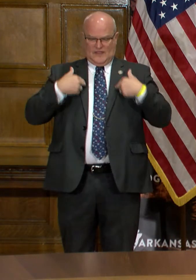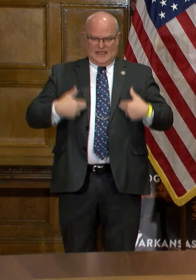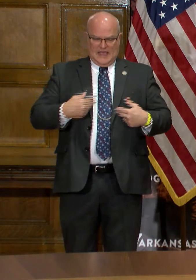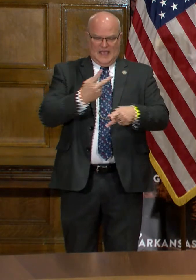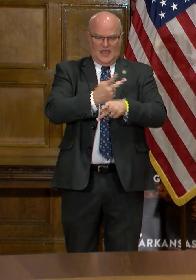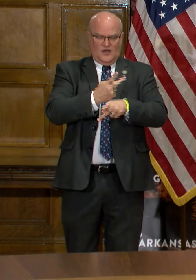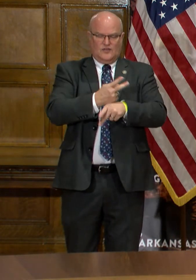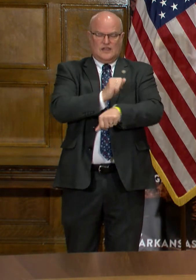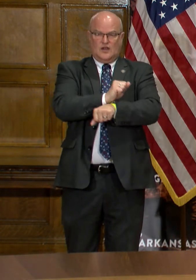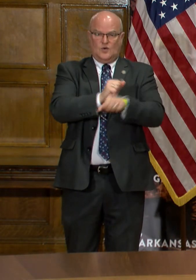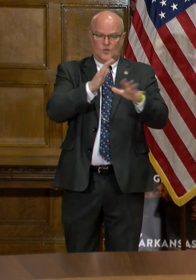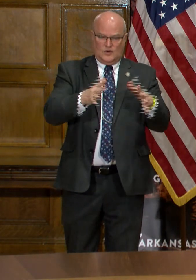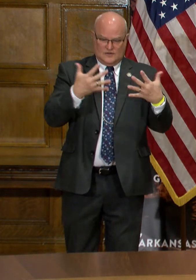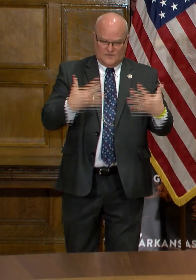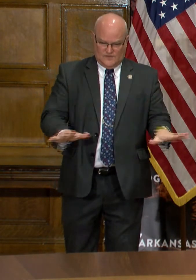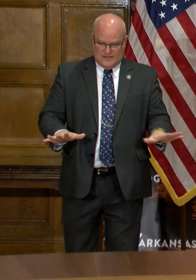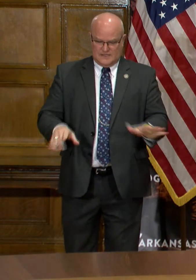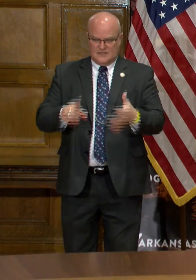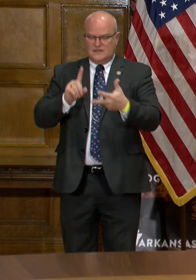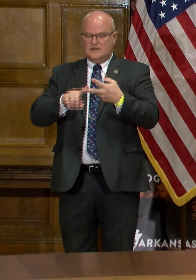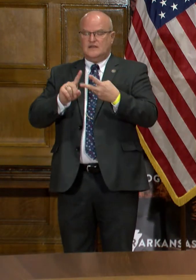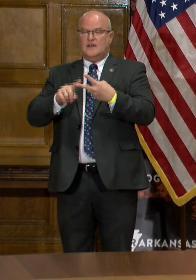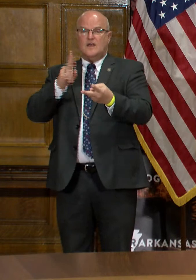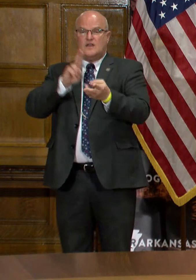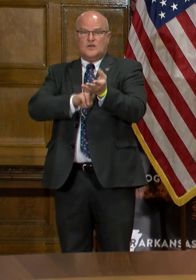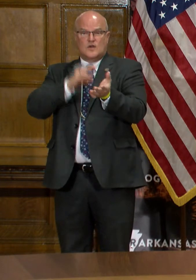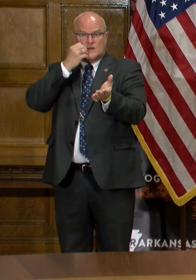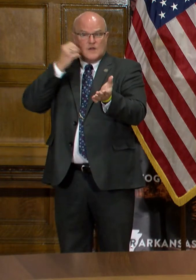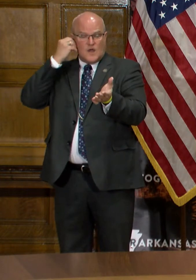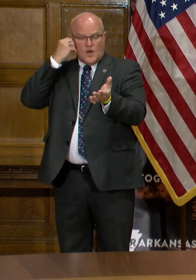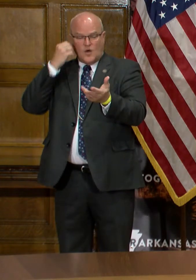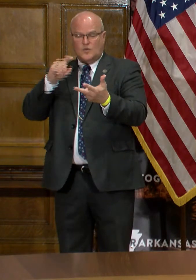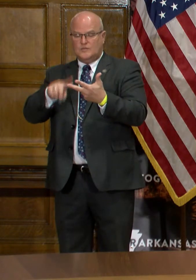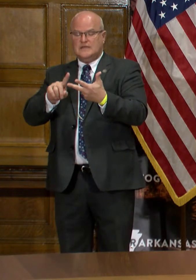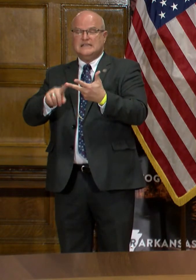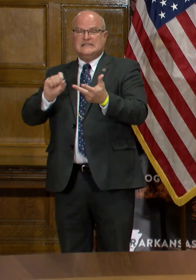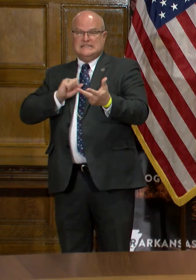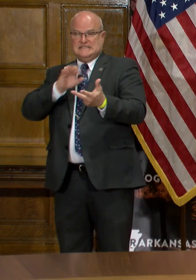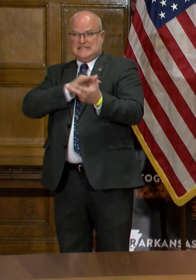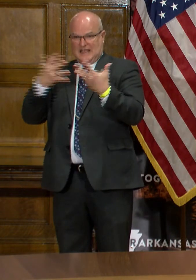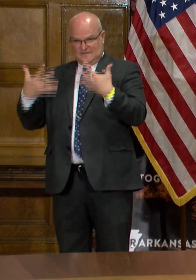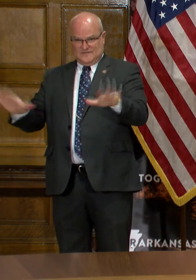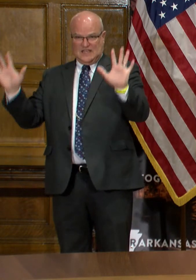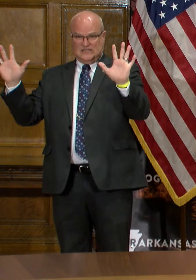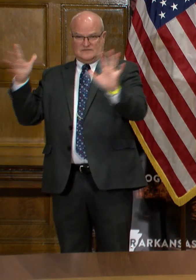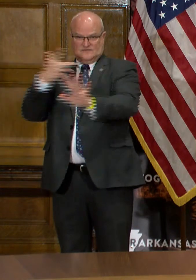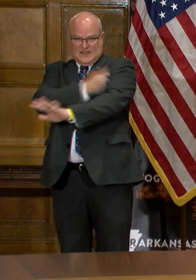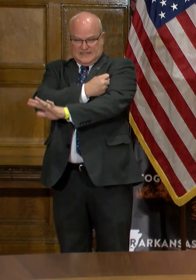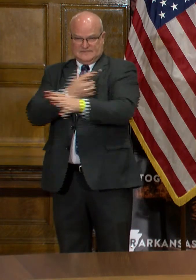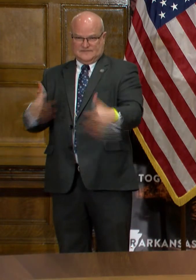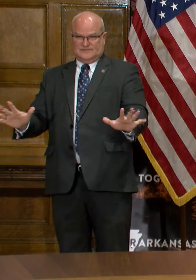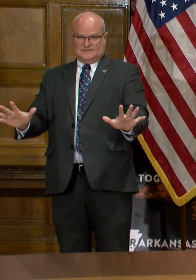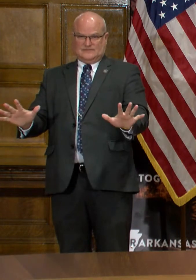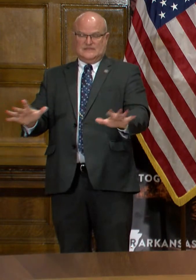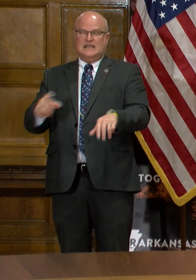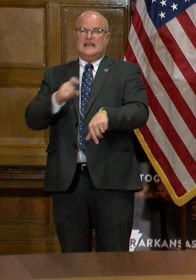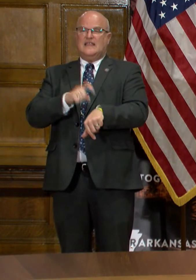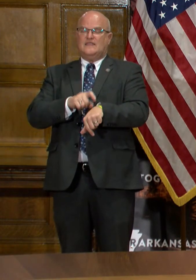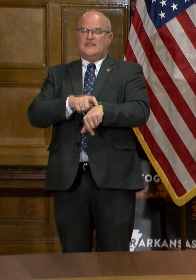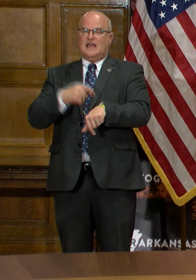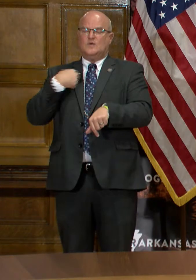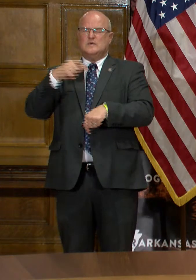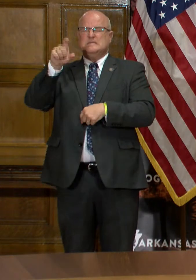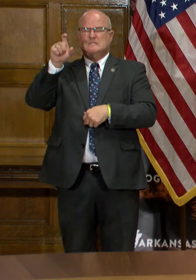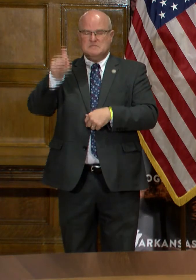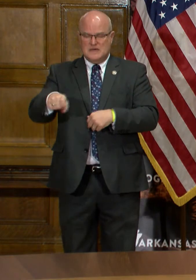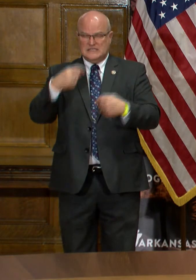be vaccinated, all of our long-term care residents and staff will be vaccinated. That is the time frame that we've